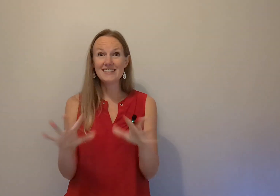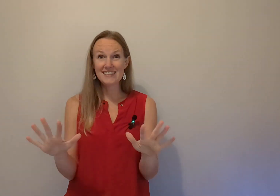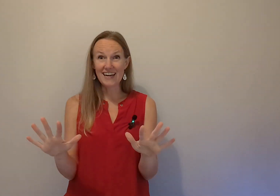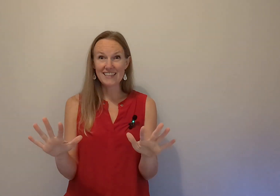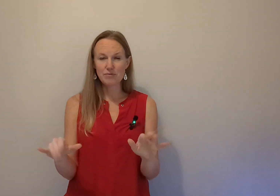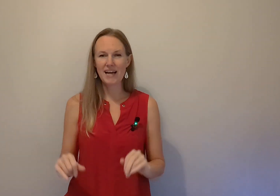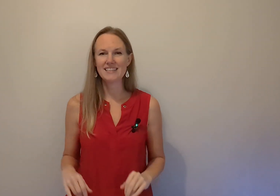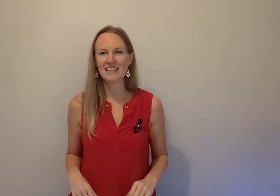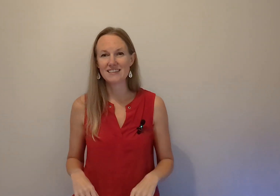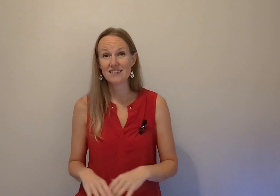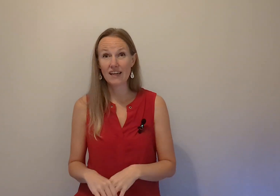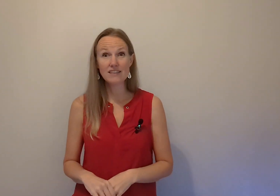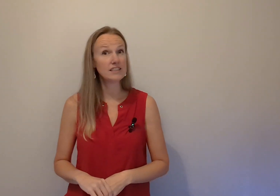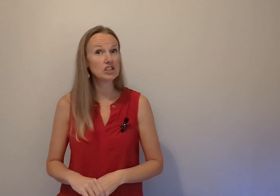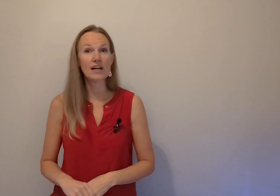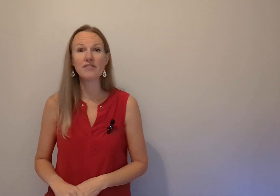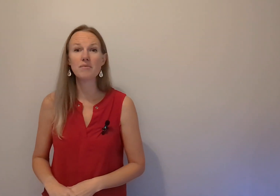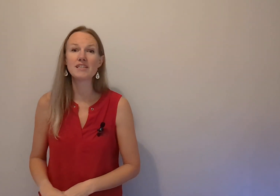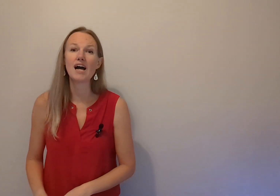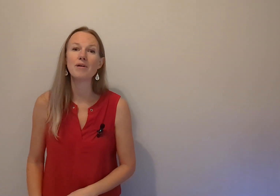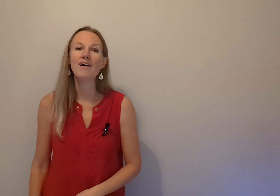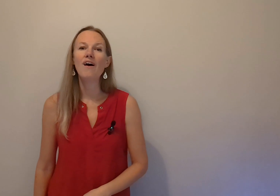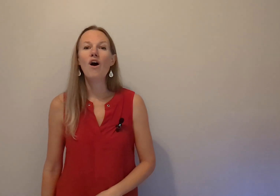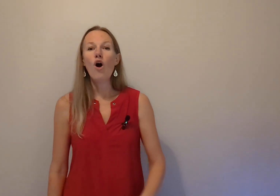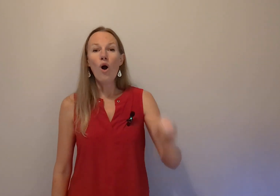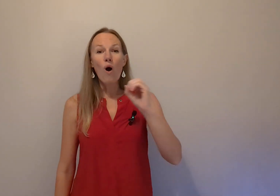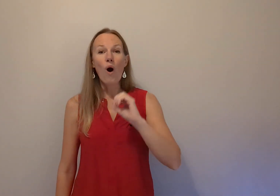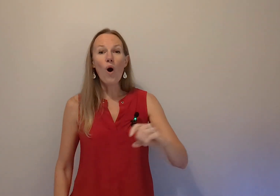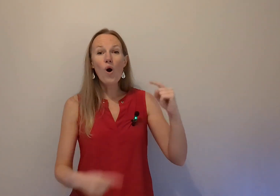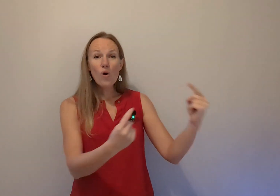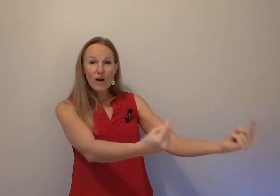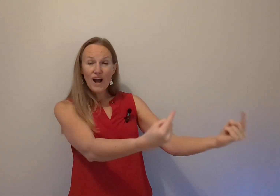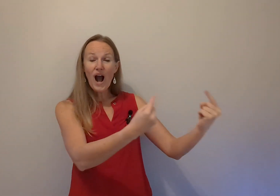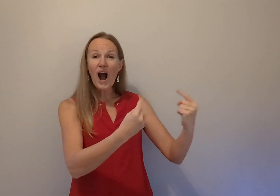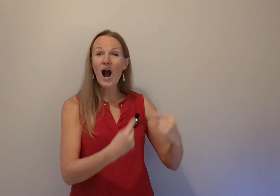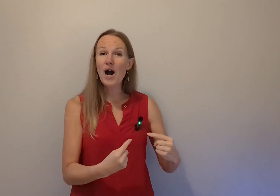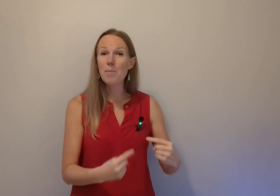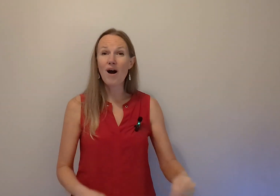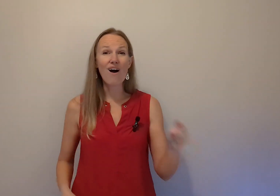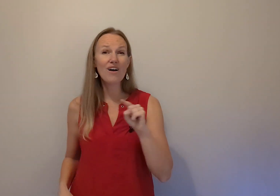is done, past tense. Okay, let's try it from the top. Oh, come, all